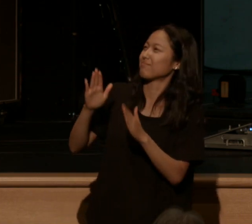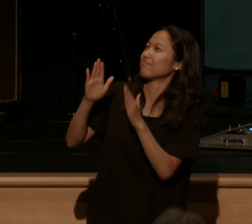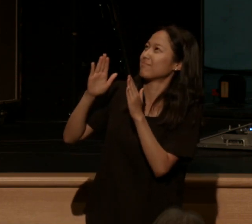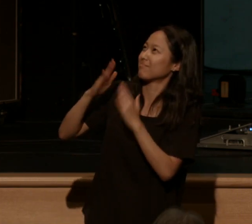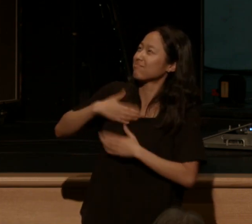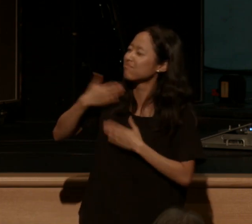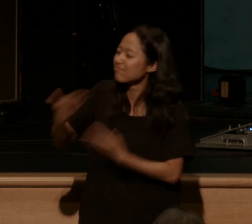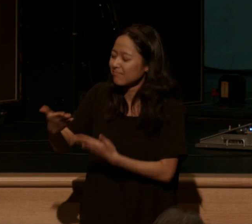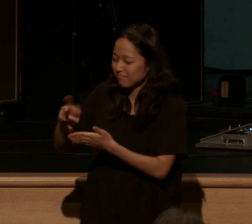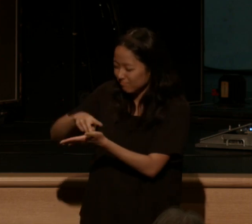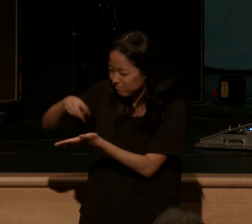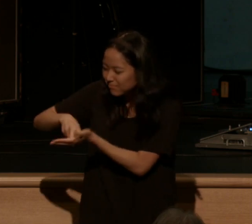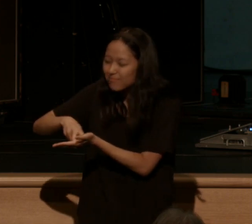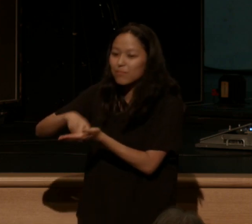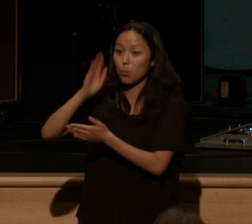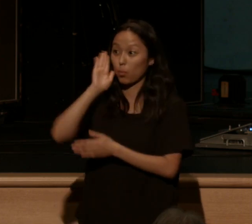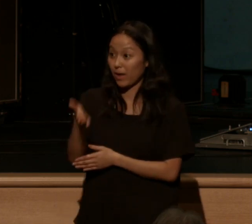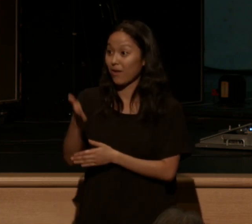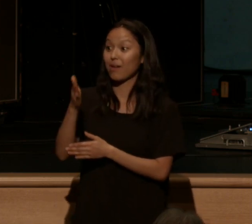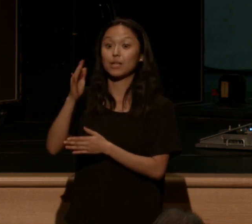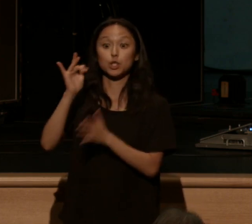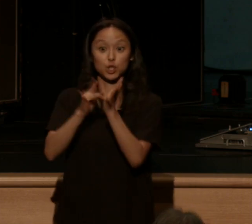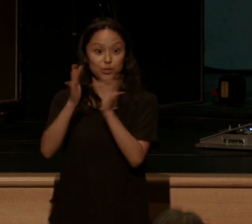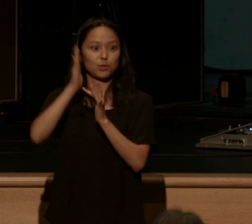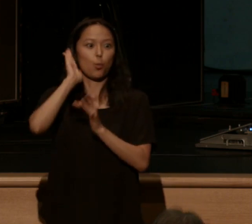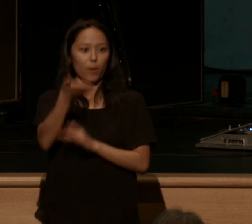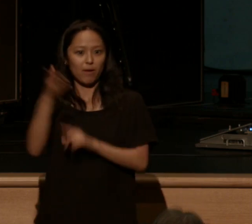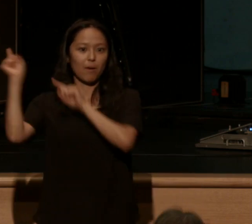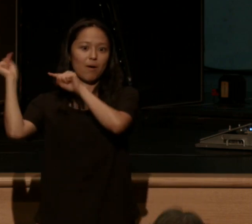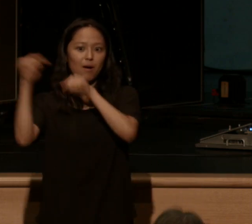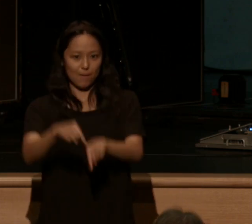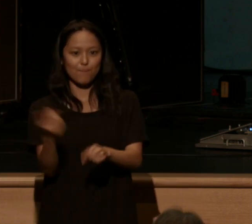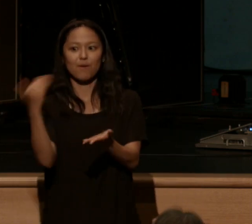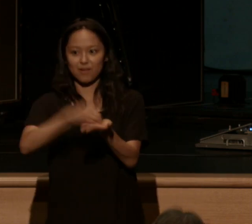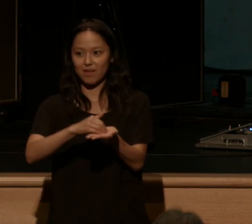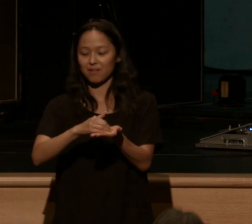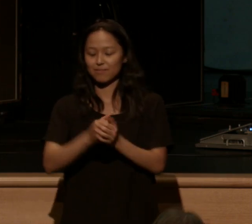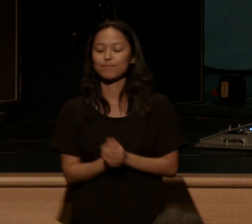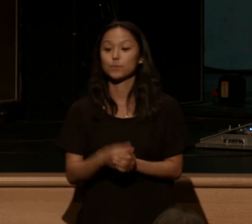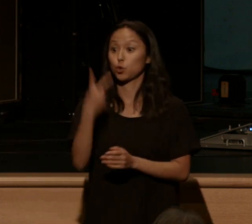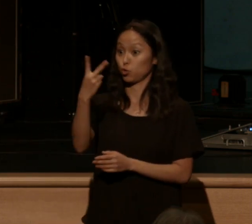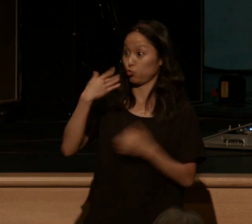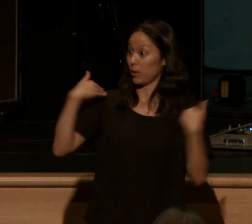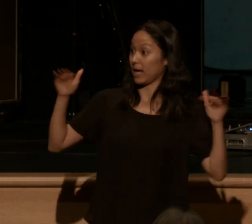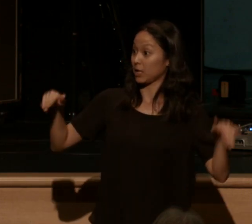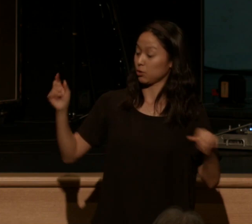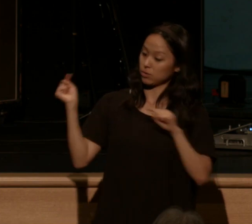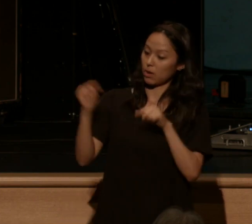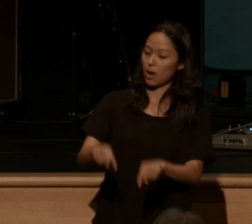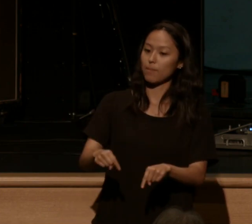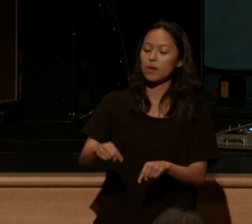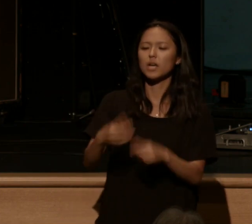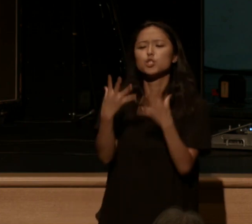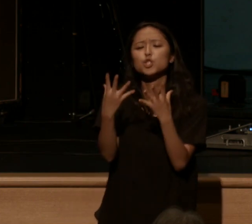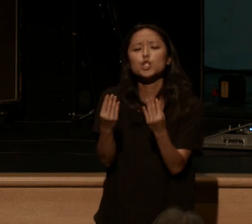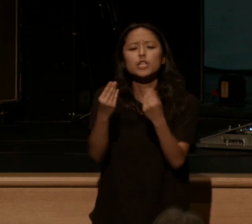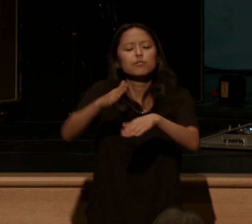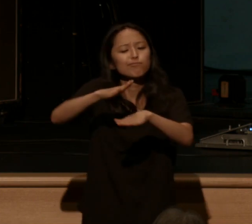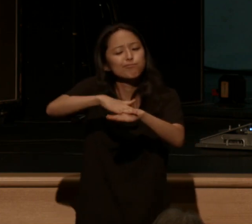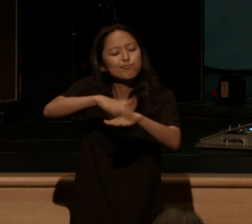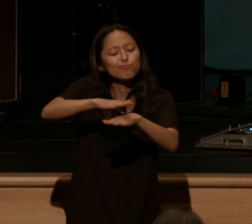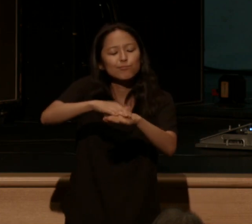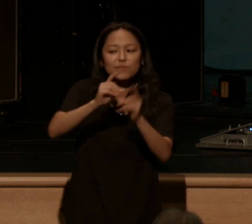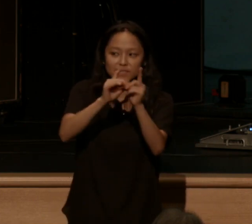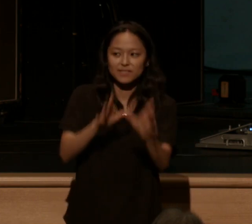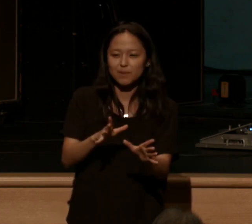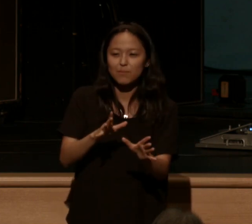Awesome, awesome, awesome. This is how Jesus will return. So these two angels appear, and there's a mild rebuke in these verses. There's a